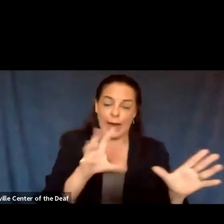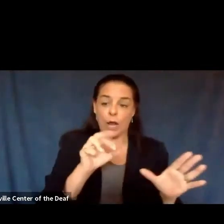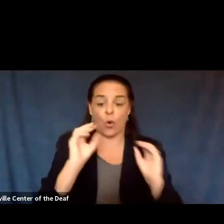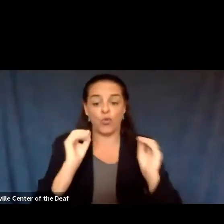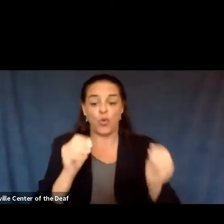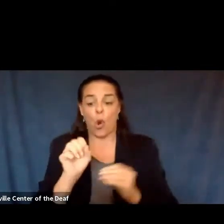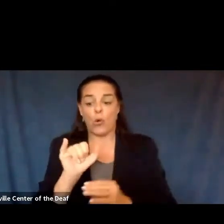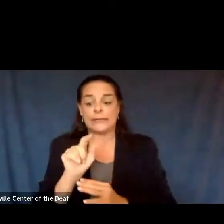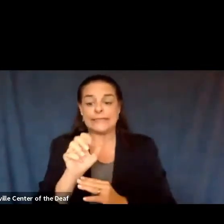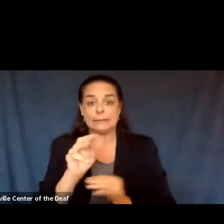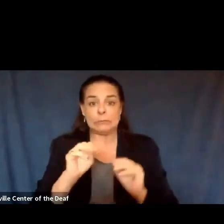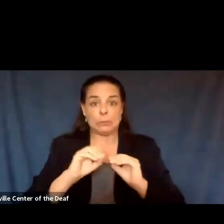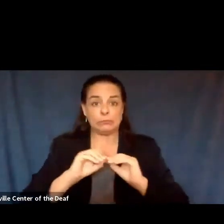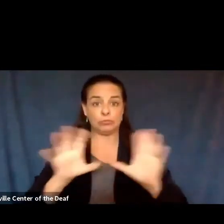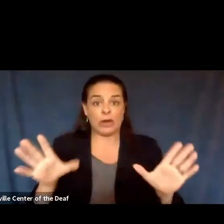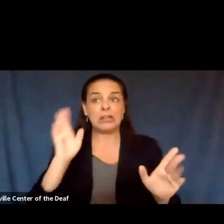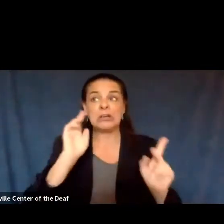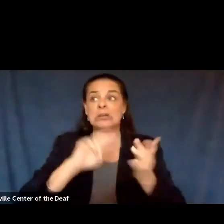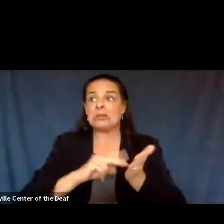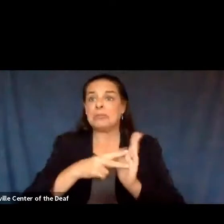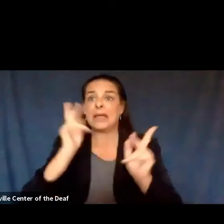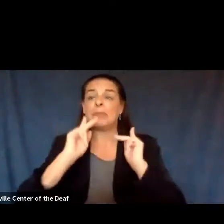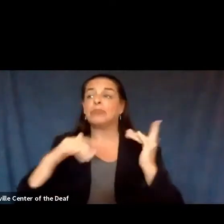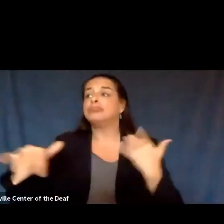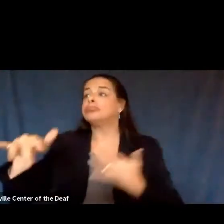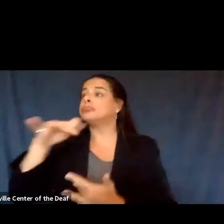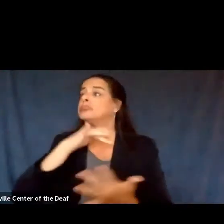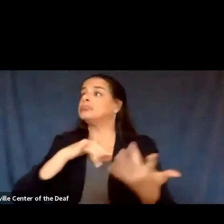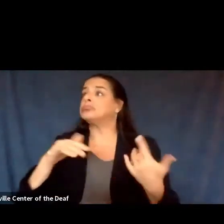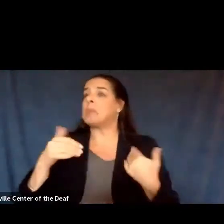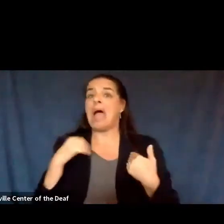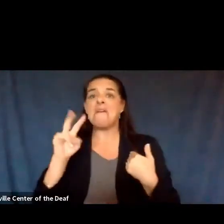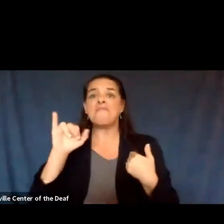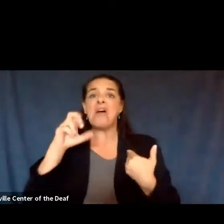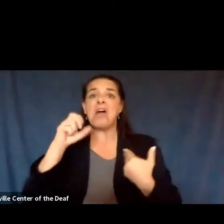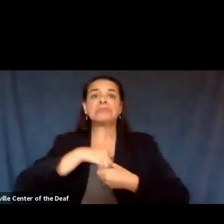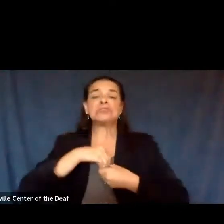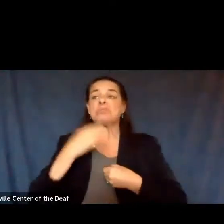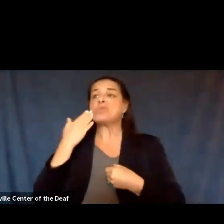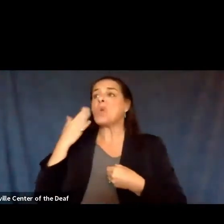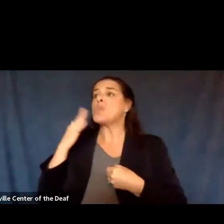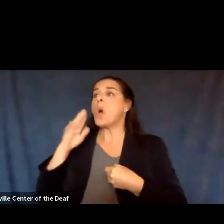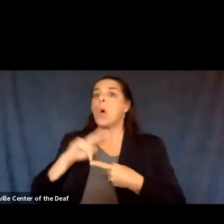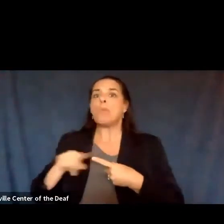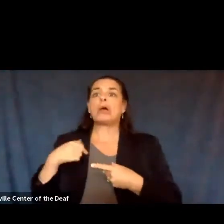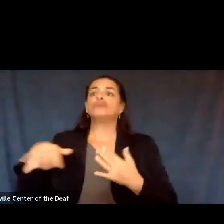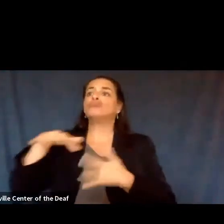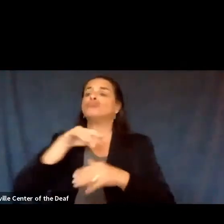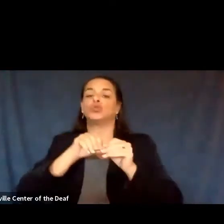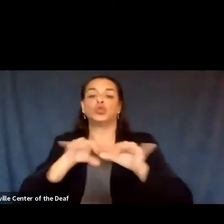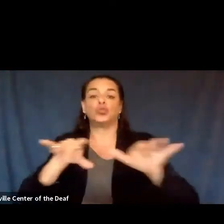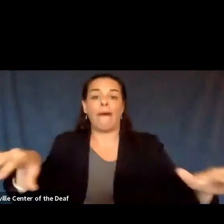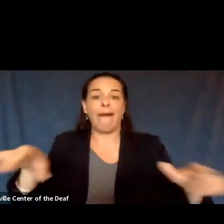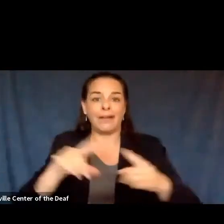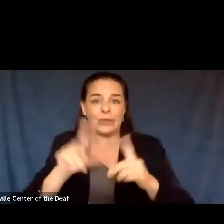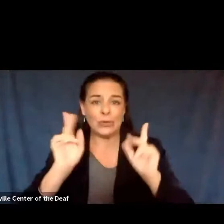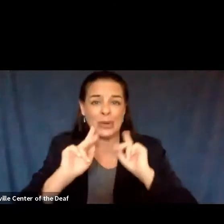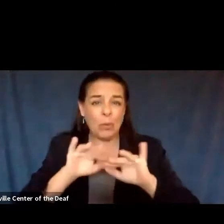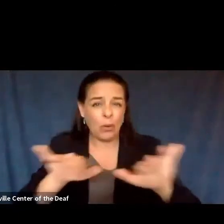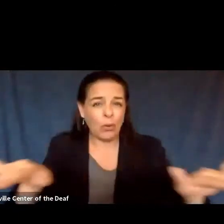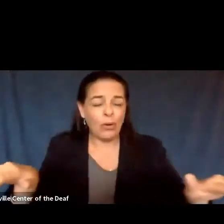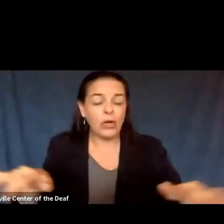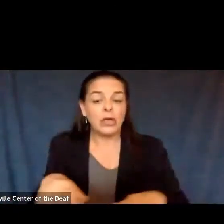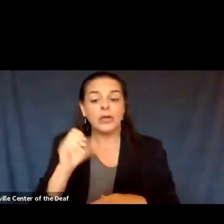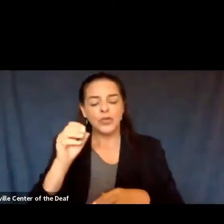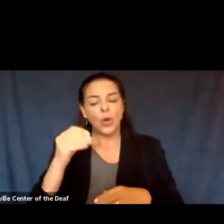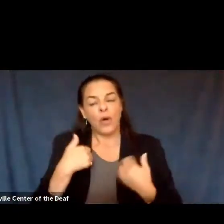and living their normal lives and around people that have this virus and not know it, but be spreading it. So having a sufficient amount